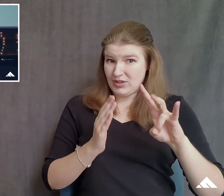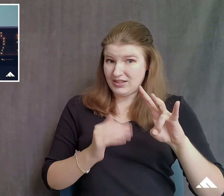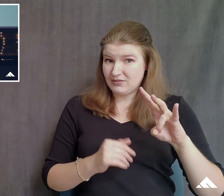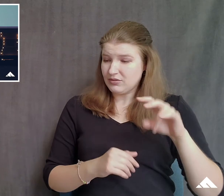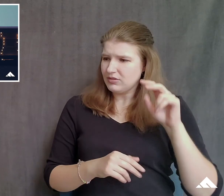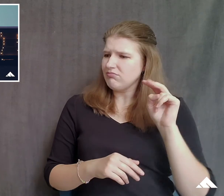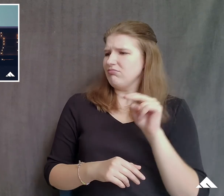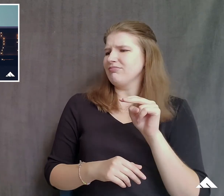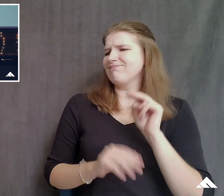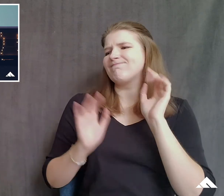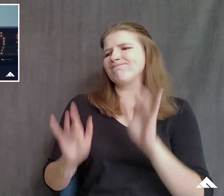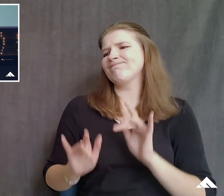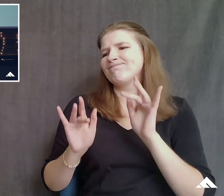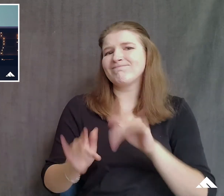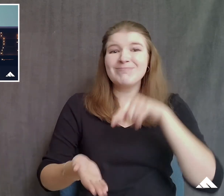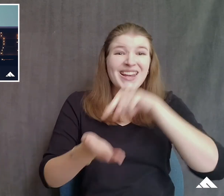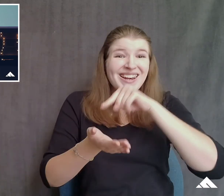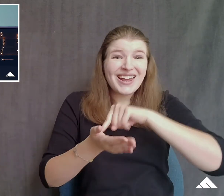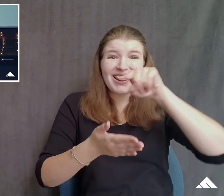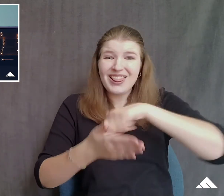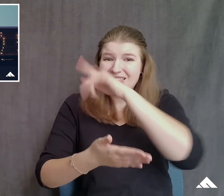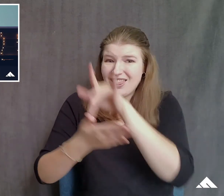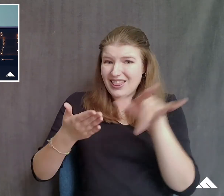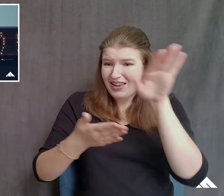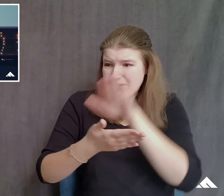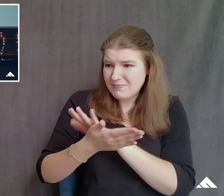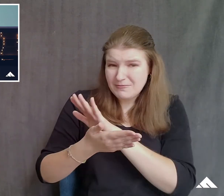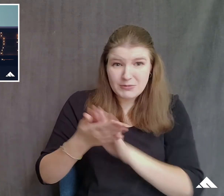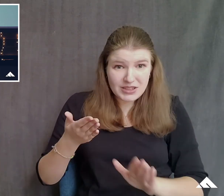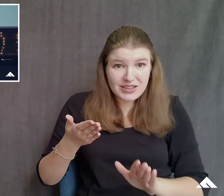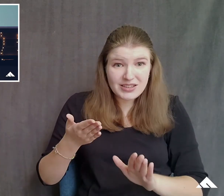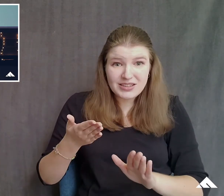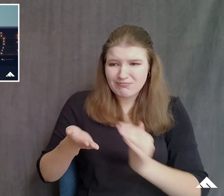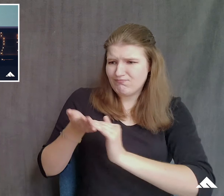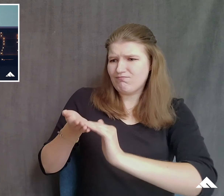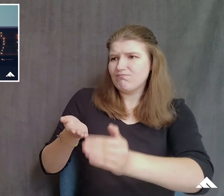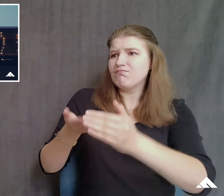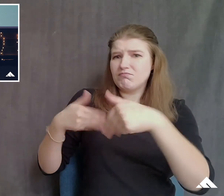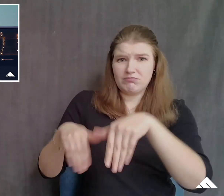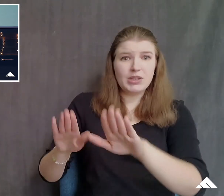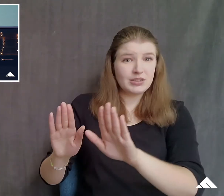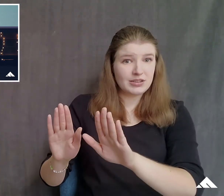pity on him, canceled the debt, and let him go.